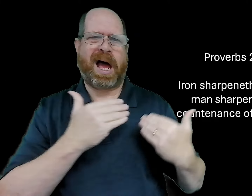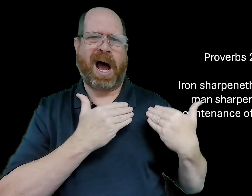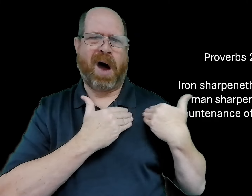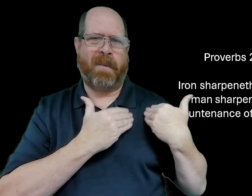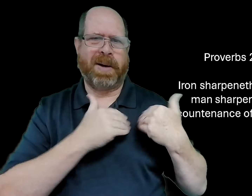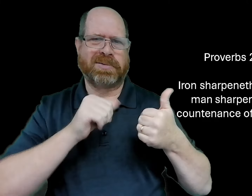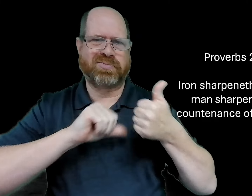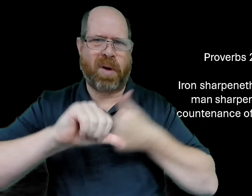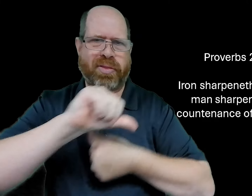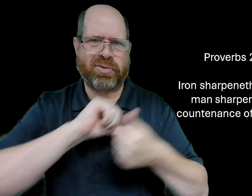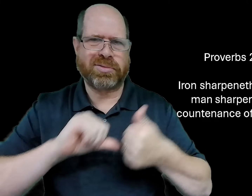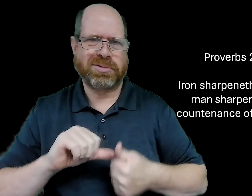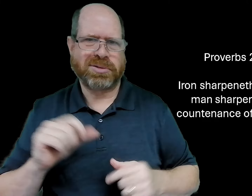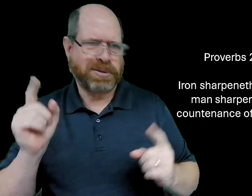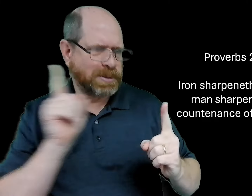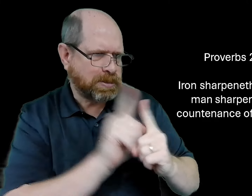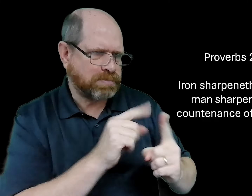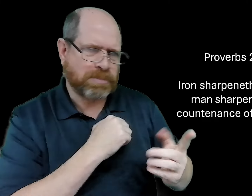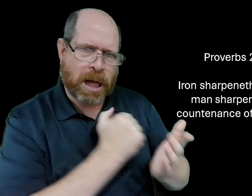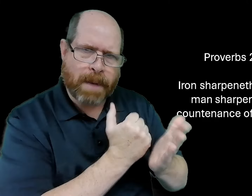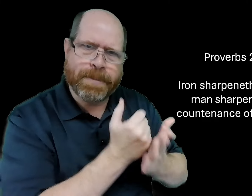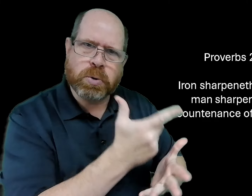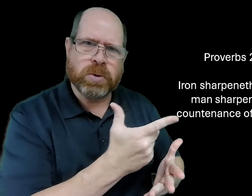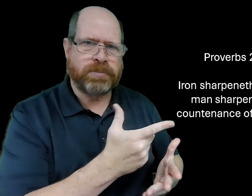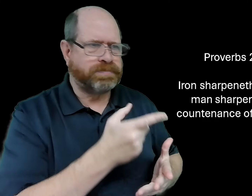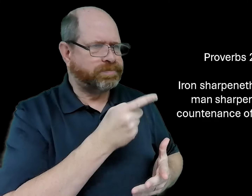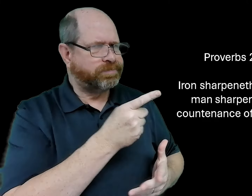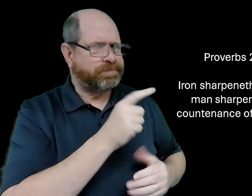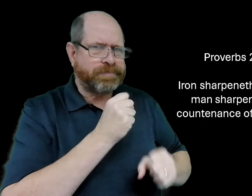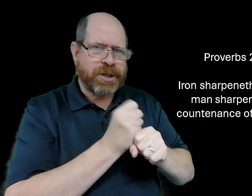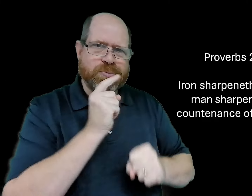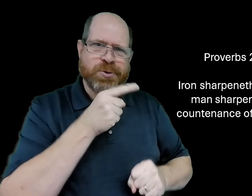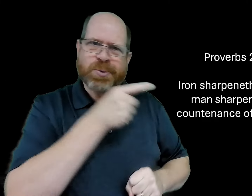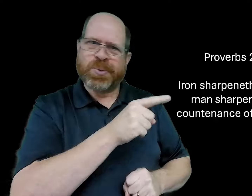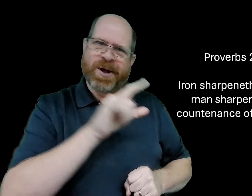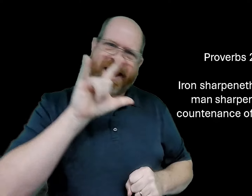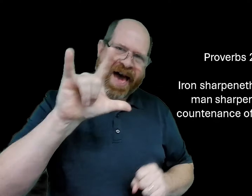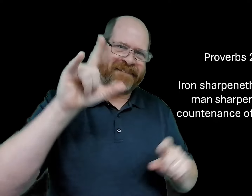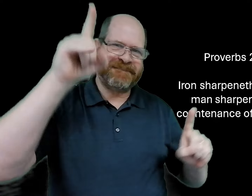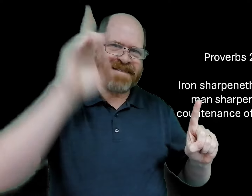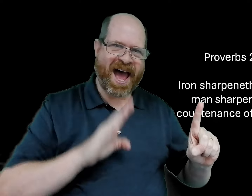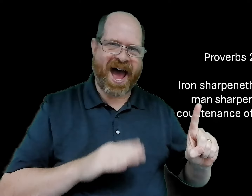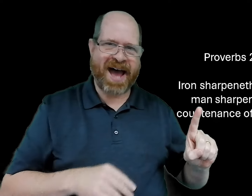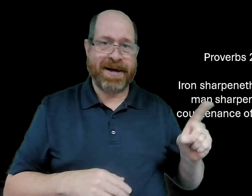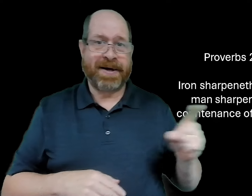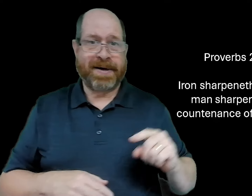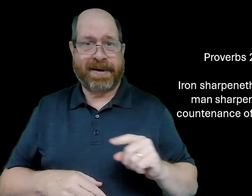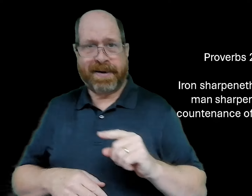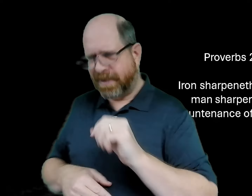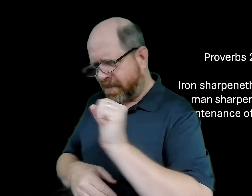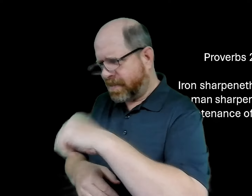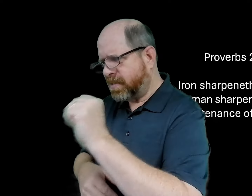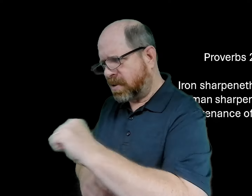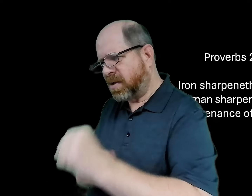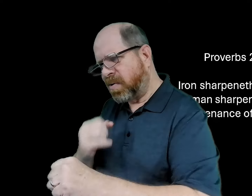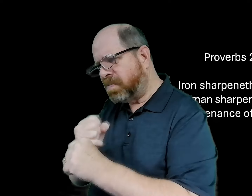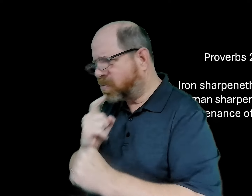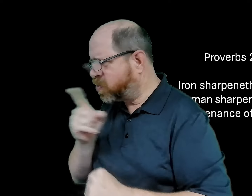other. They were accountable to each other. They helped each other and made sure that they were loving God.